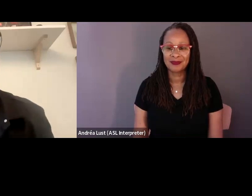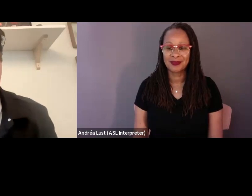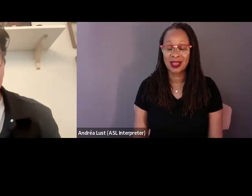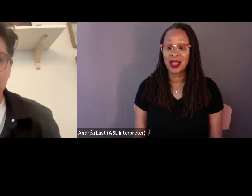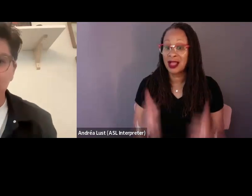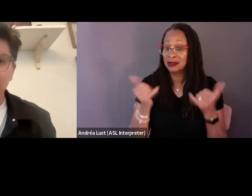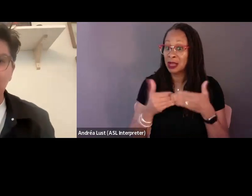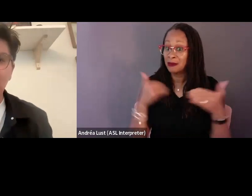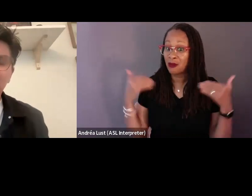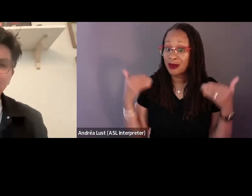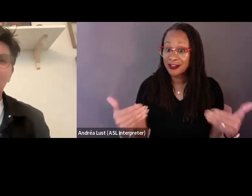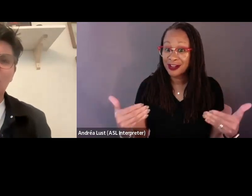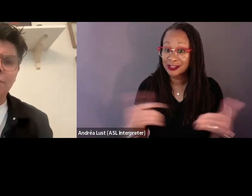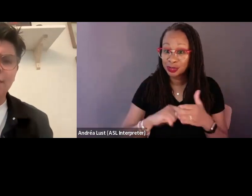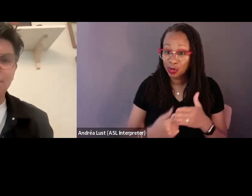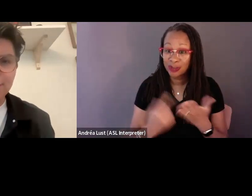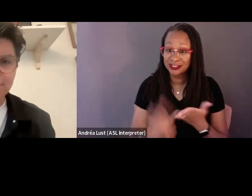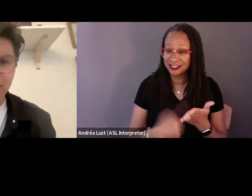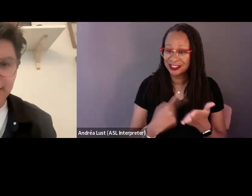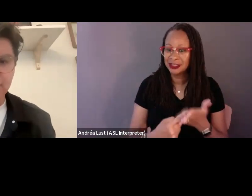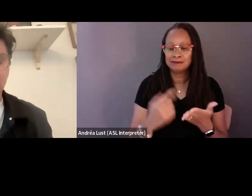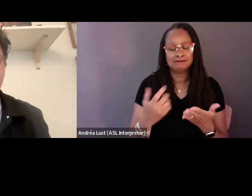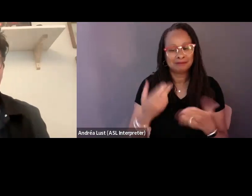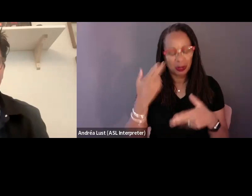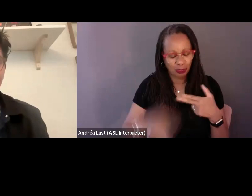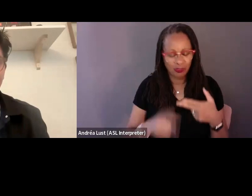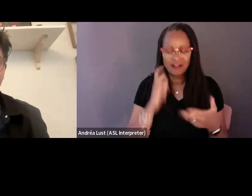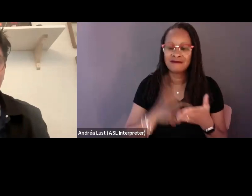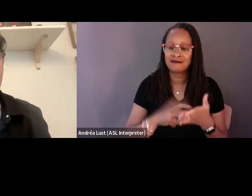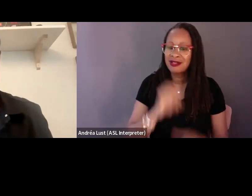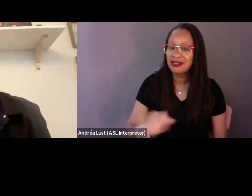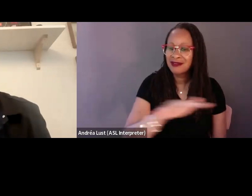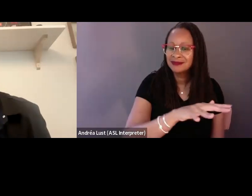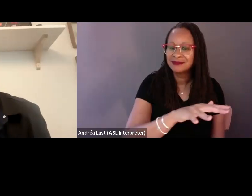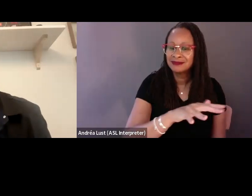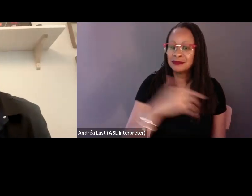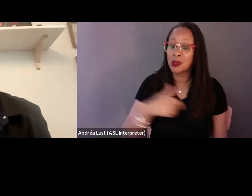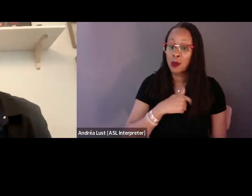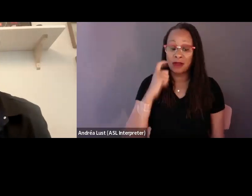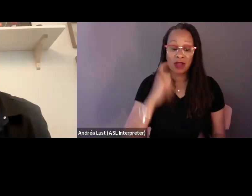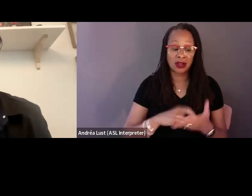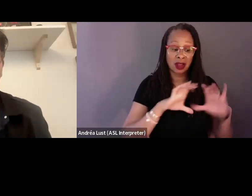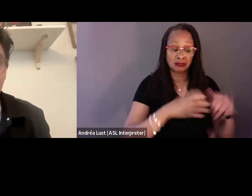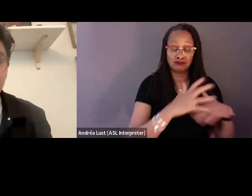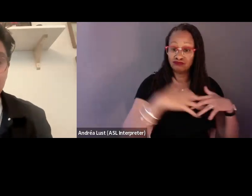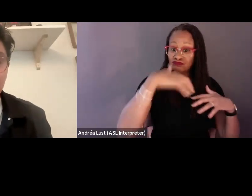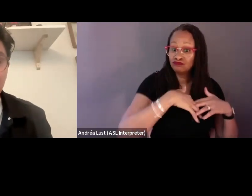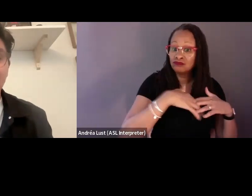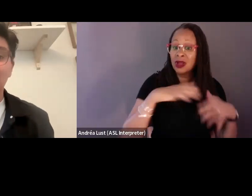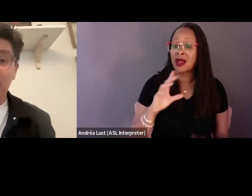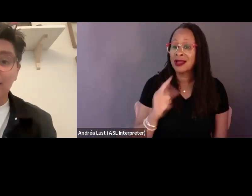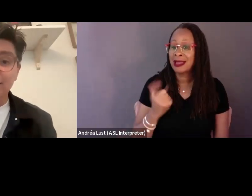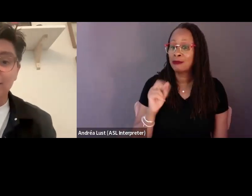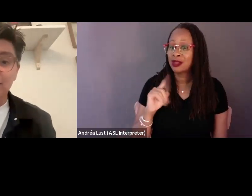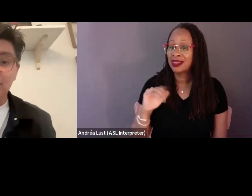Now, before we get started, I would like to offer a brief land acknowledgement. We recognize the Gabrielino Tongva